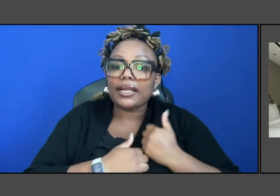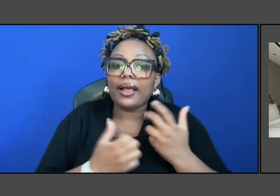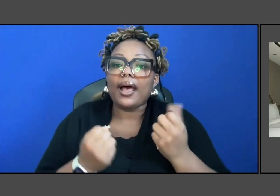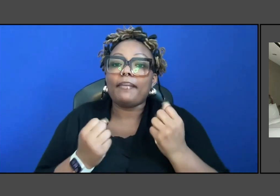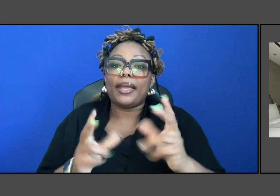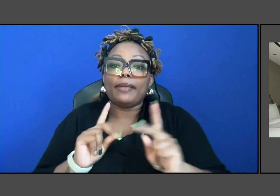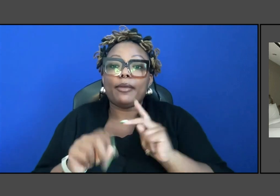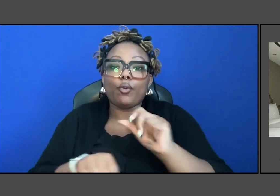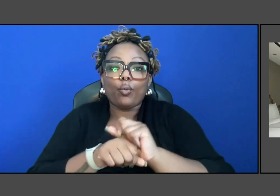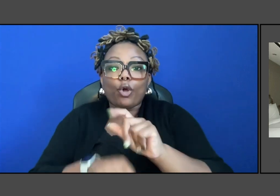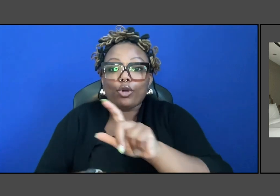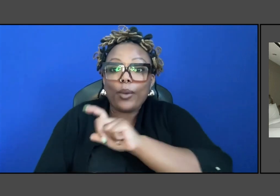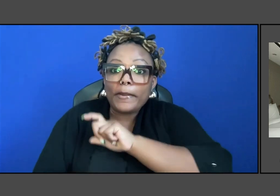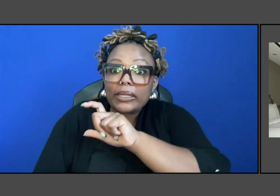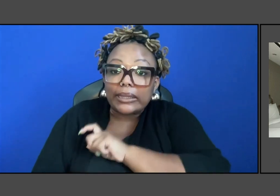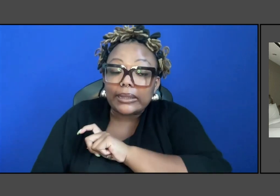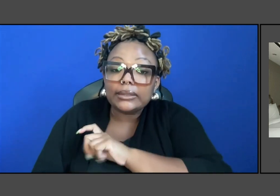instance.